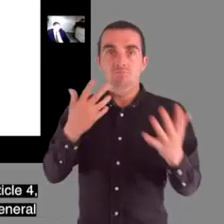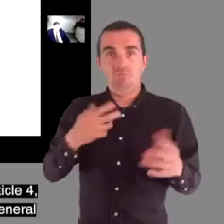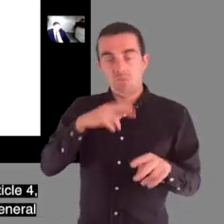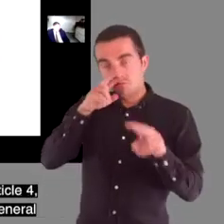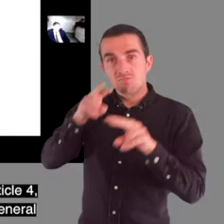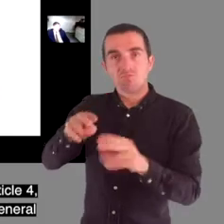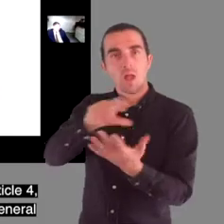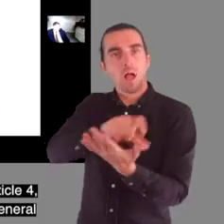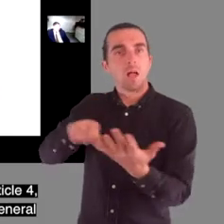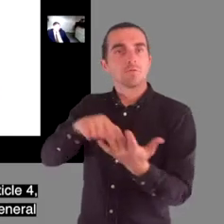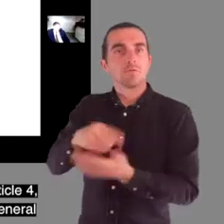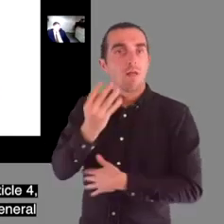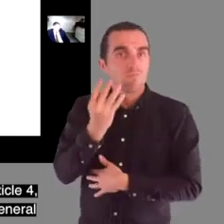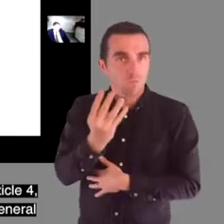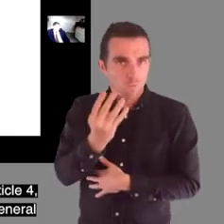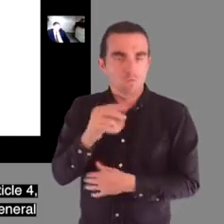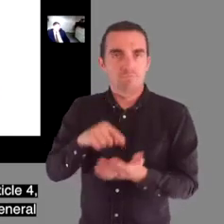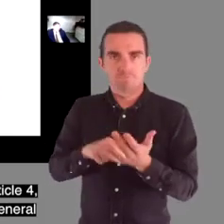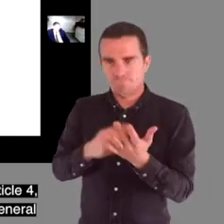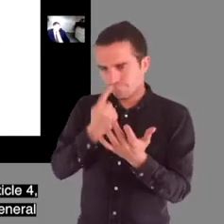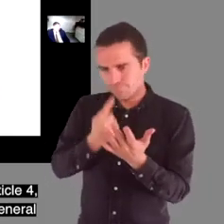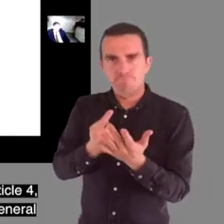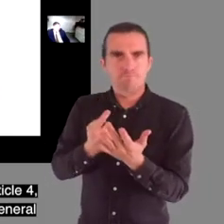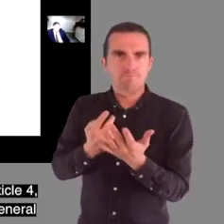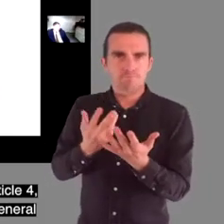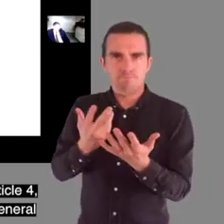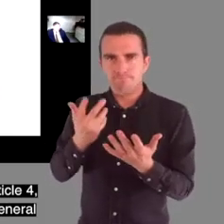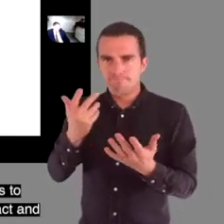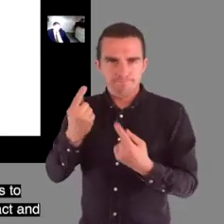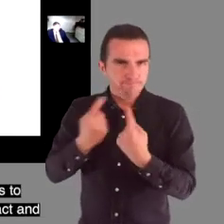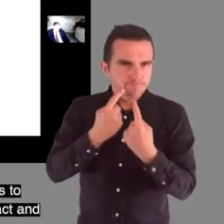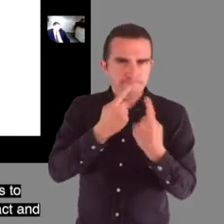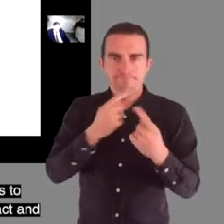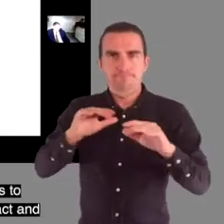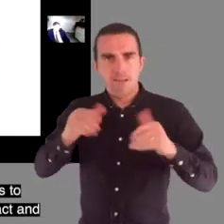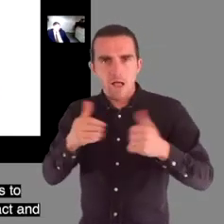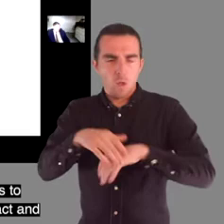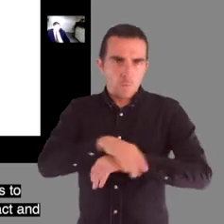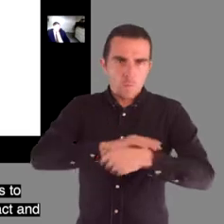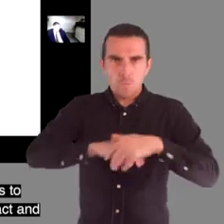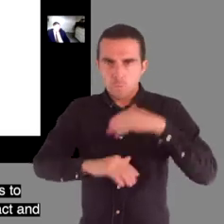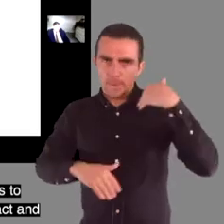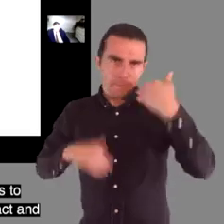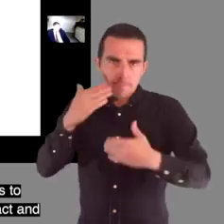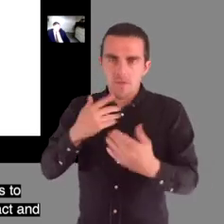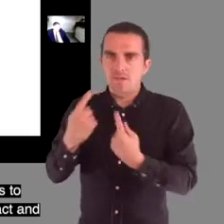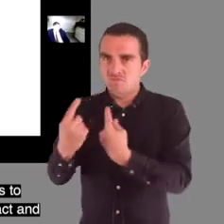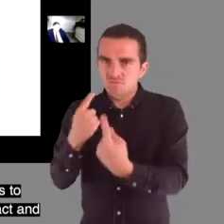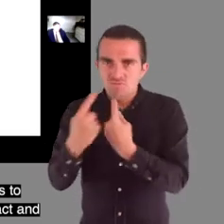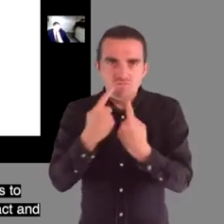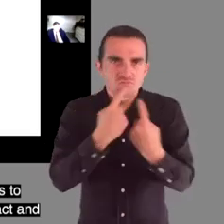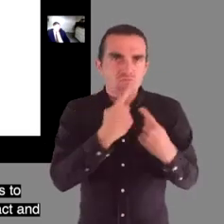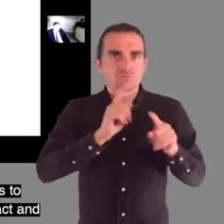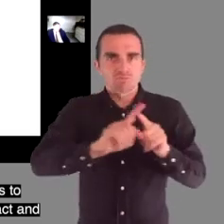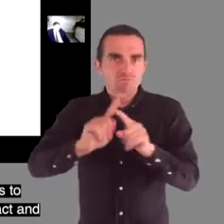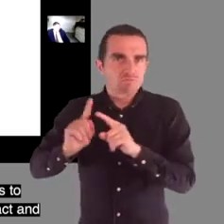document. In fact, if we were to look at Article 4, we would see that there is a general obligation on behalf of states to actively